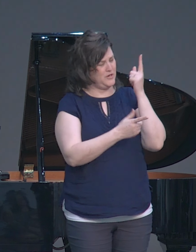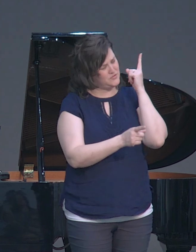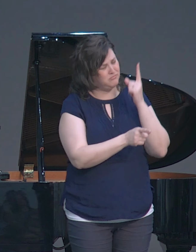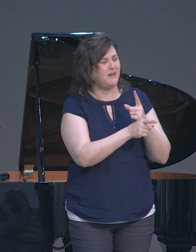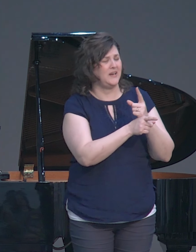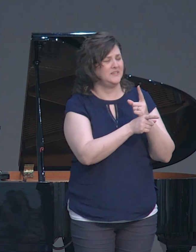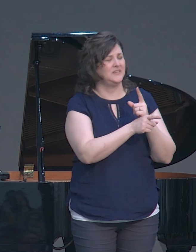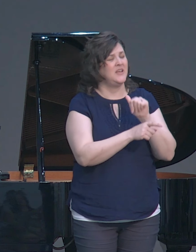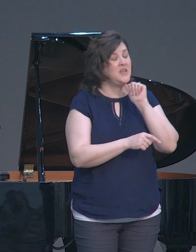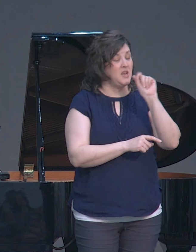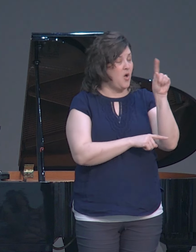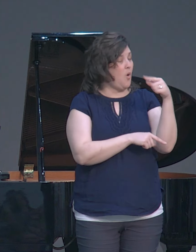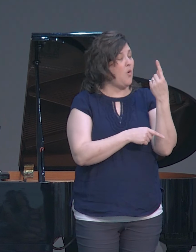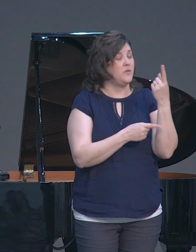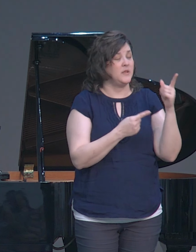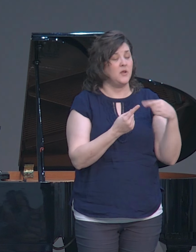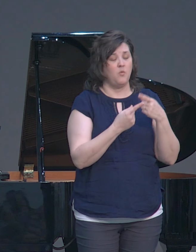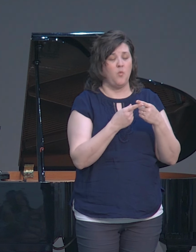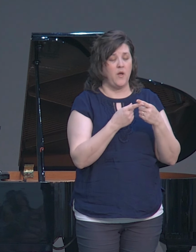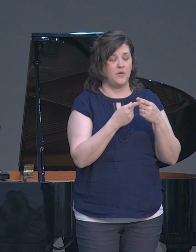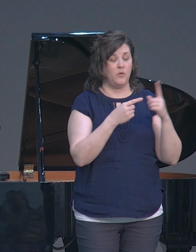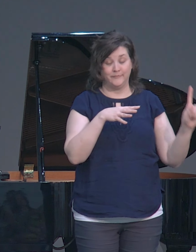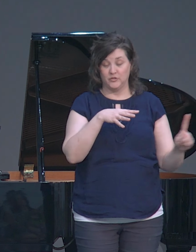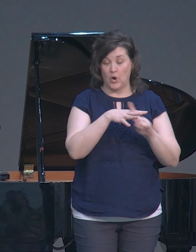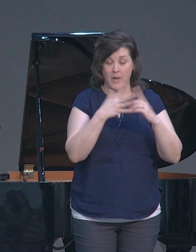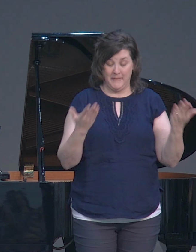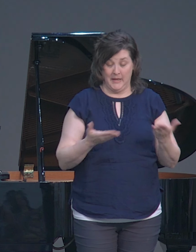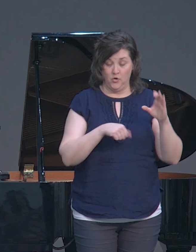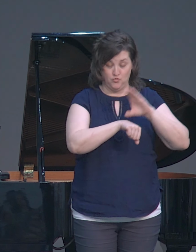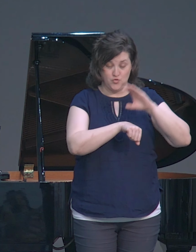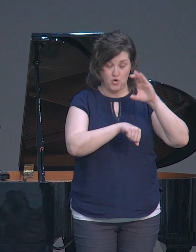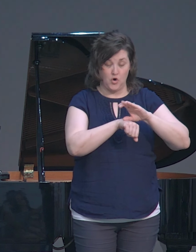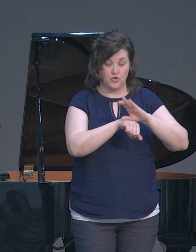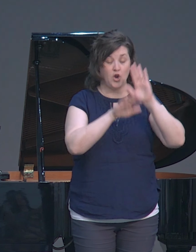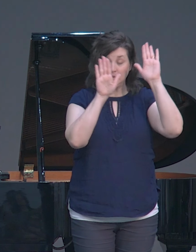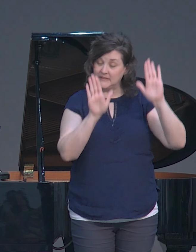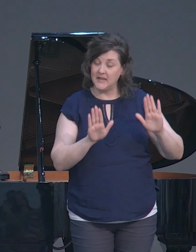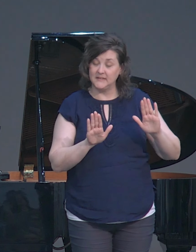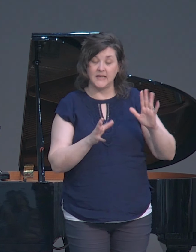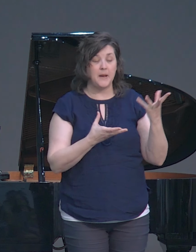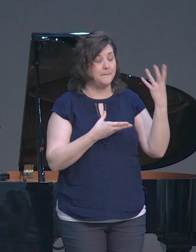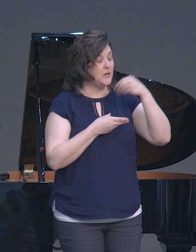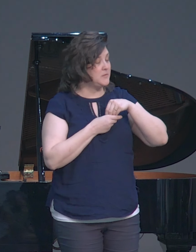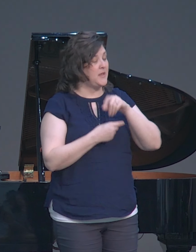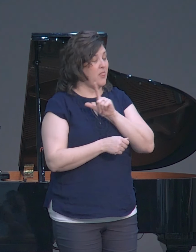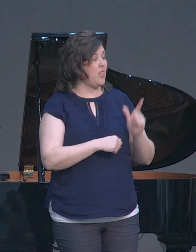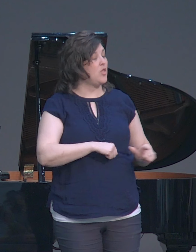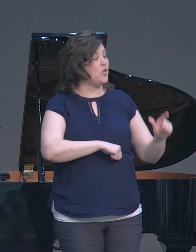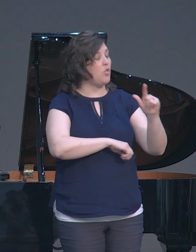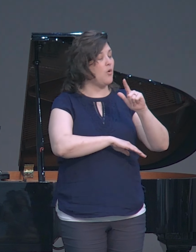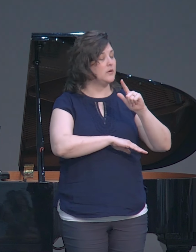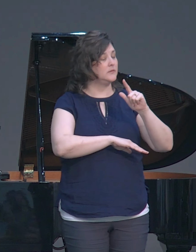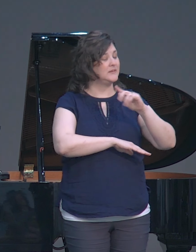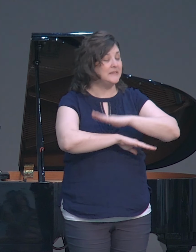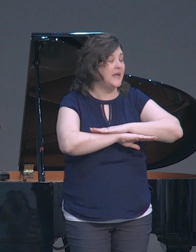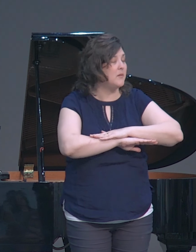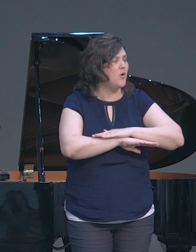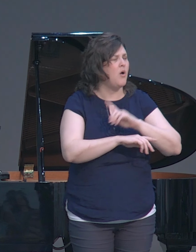Not just when we come here on Sunday and participate in the Lord's Supper and have that evaluation time,